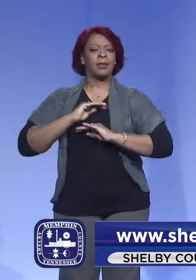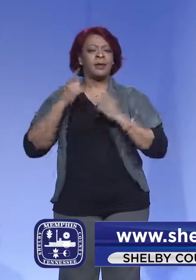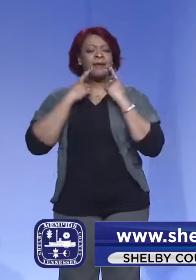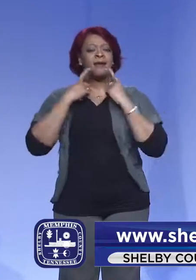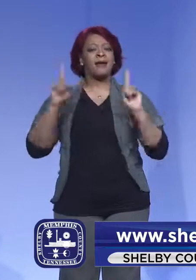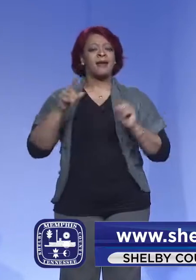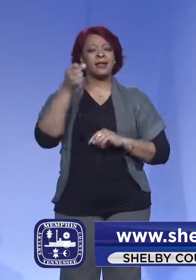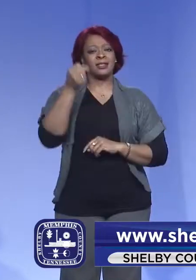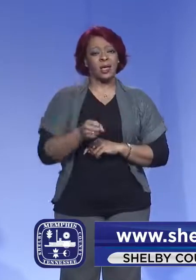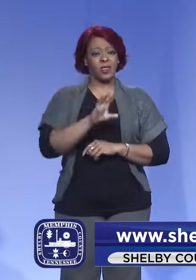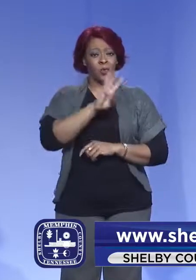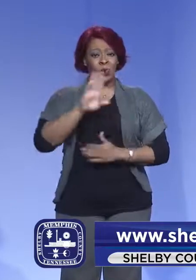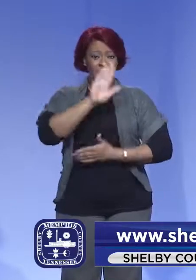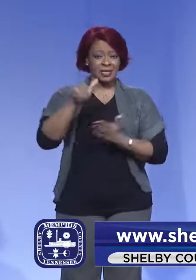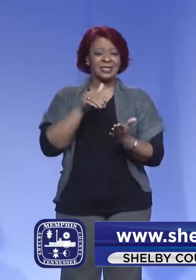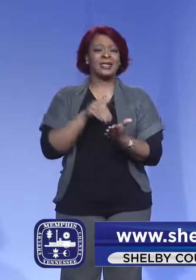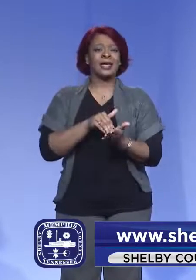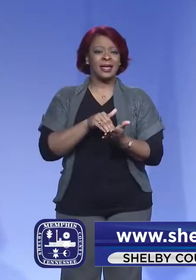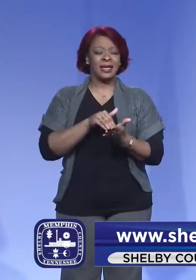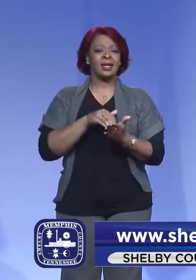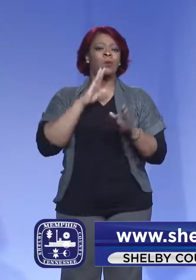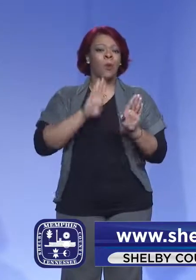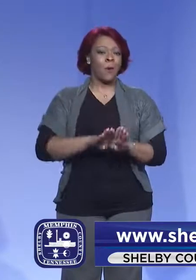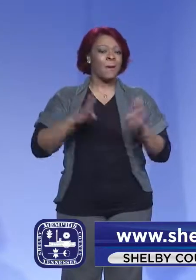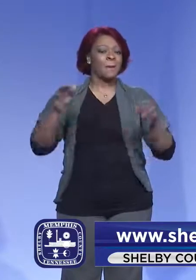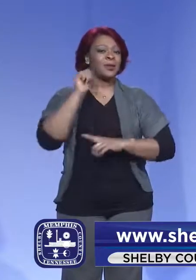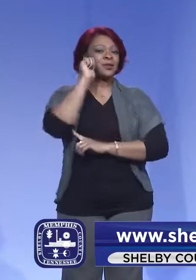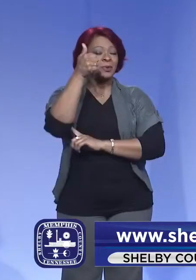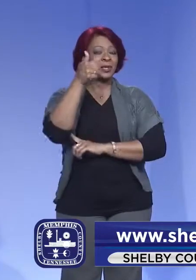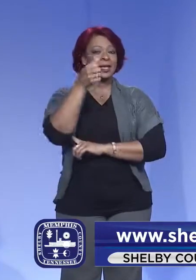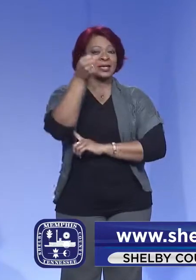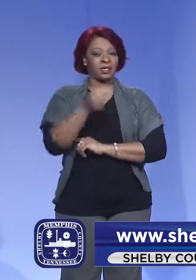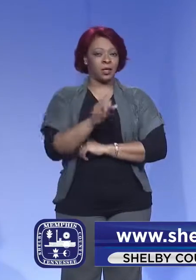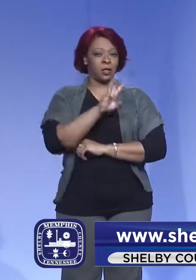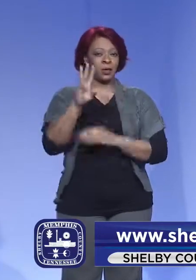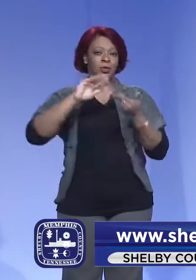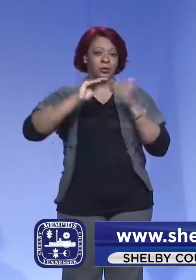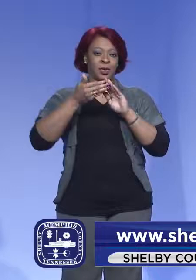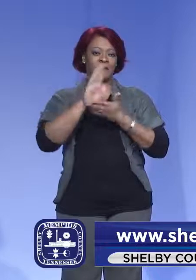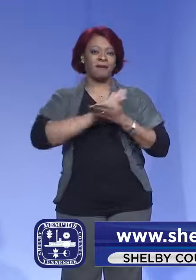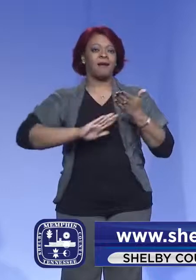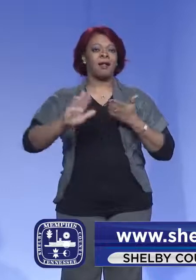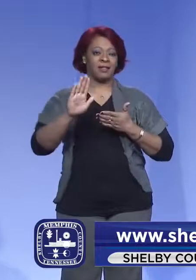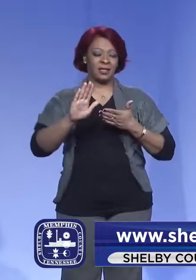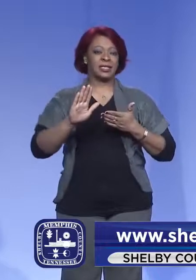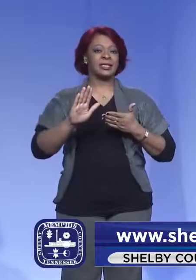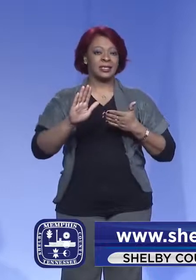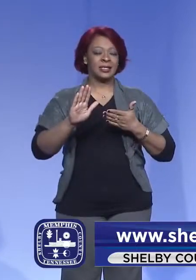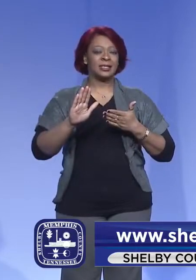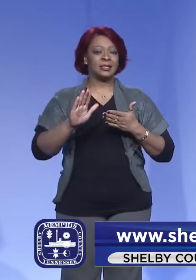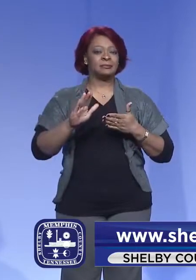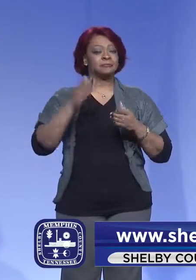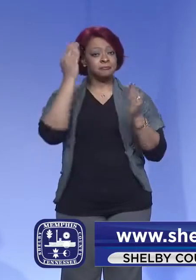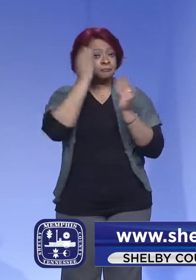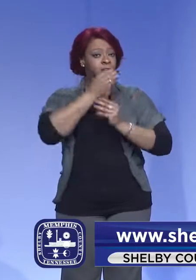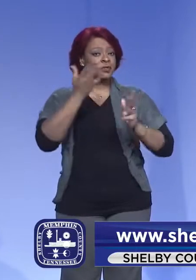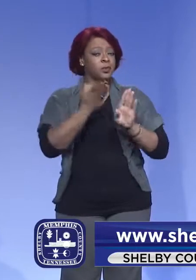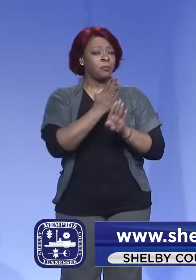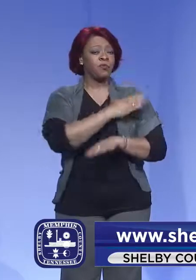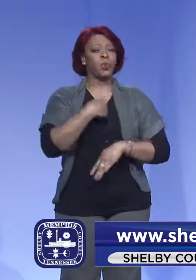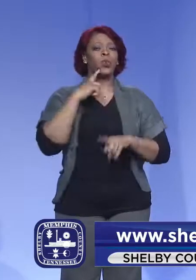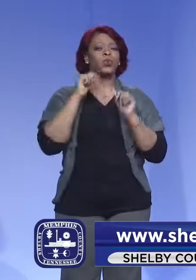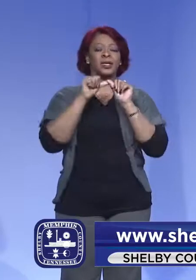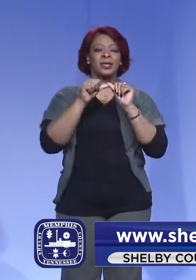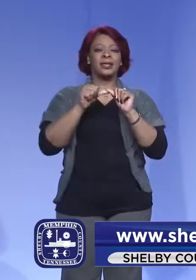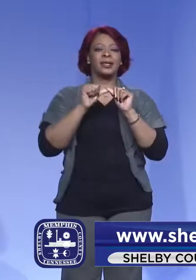the Southwest site will open tomorrow, and that's at Southwest Community College. As I've noted before, we're continuing